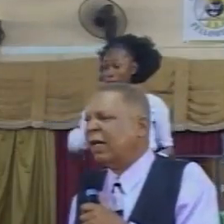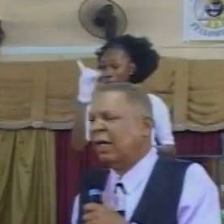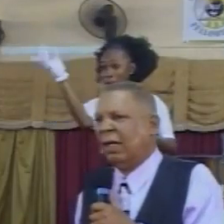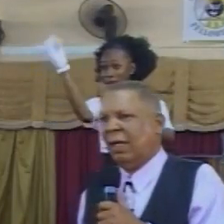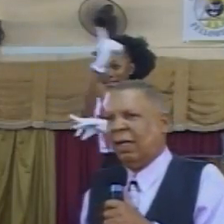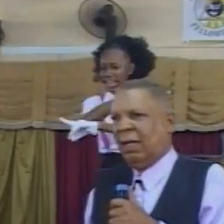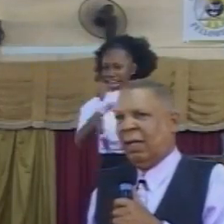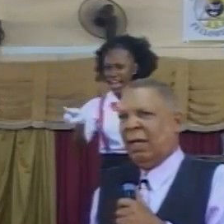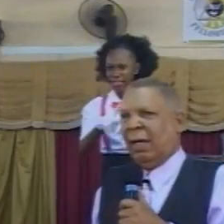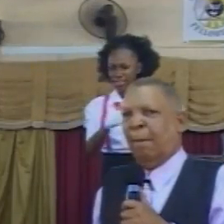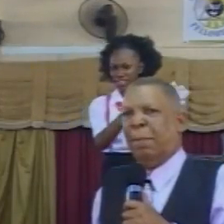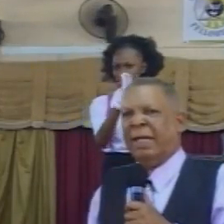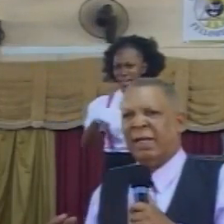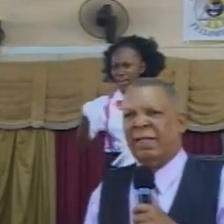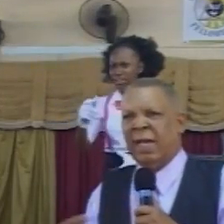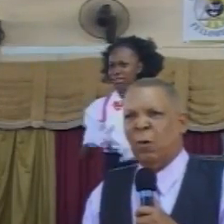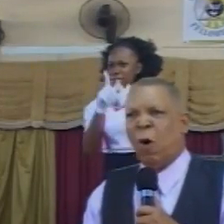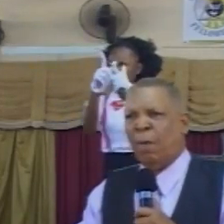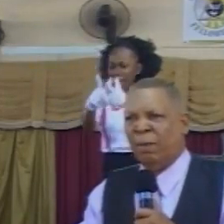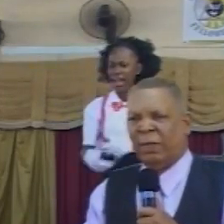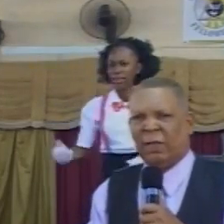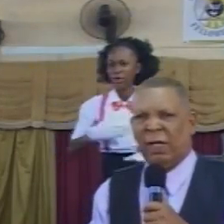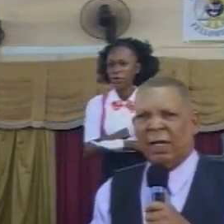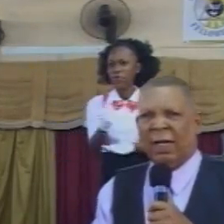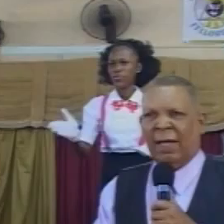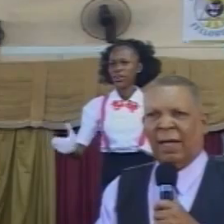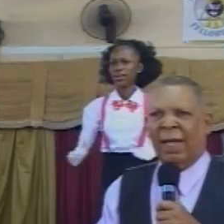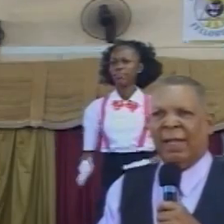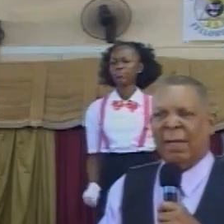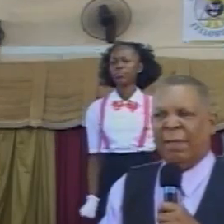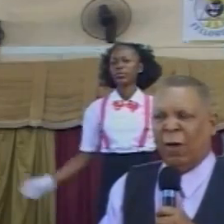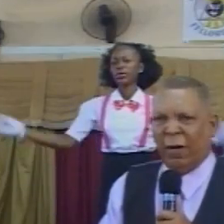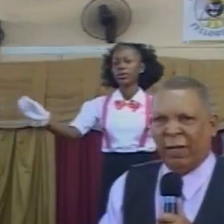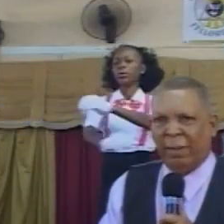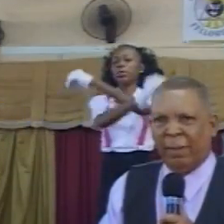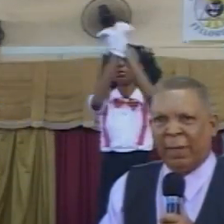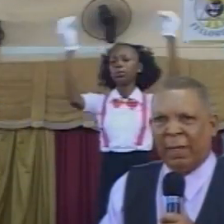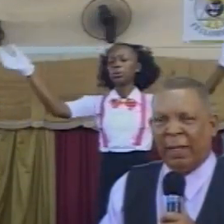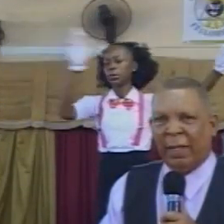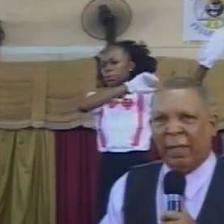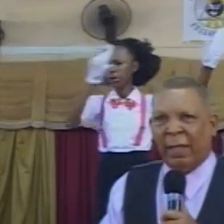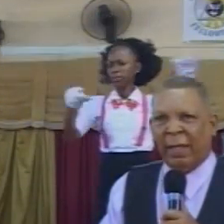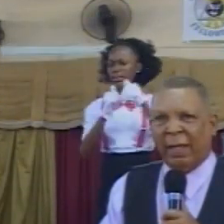Hosanna? Blessed is he who comes in the name of the Lord.